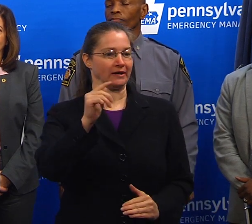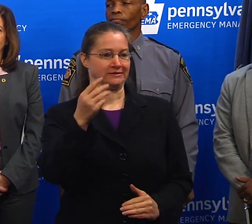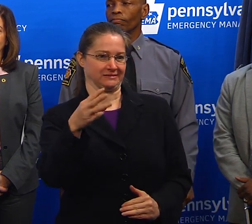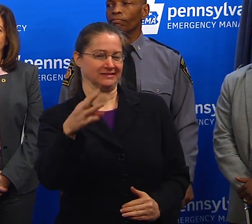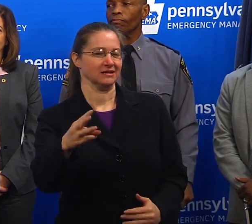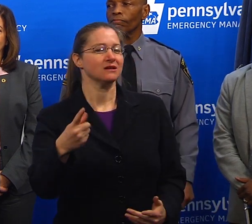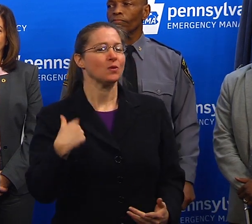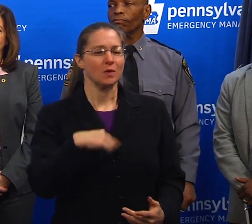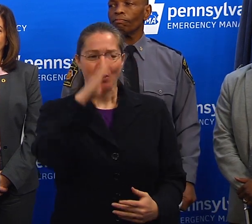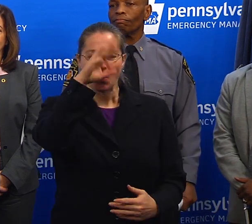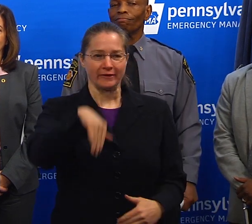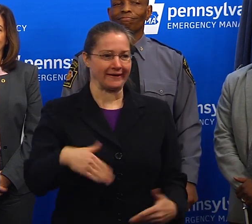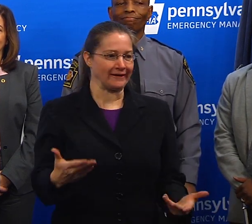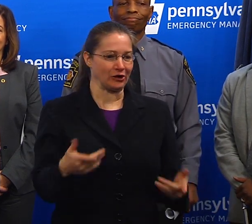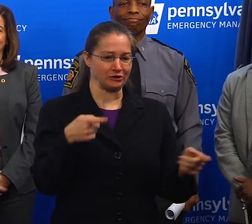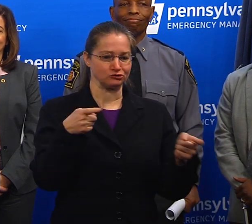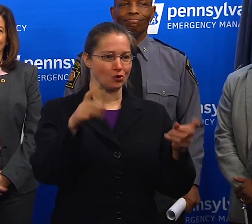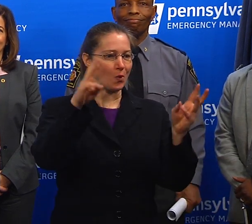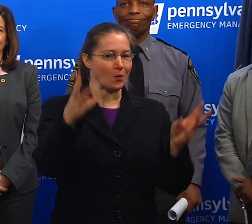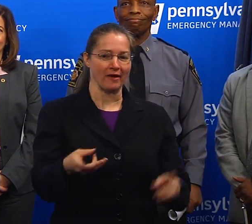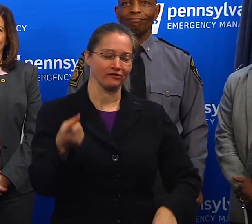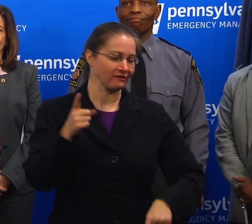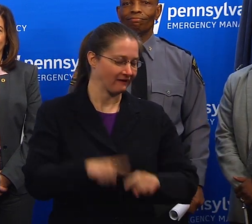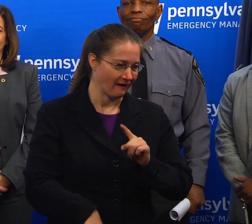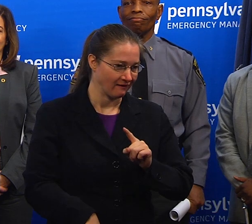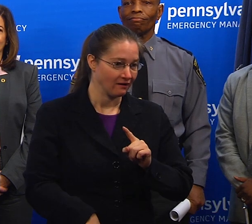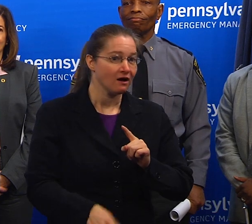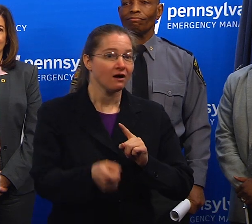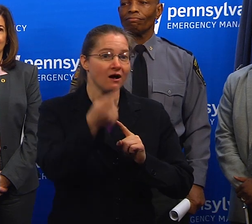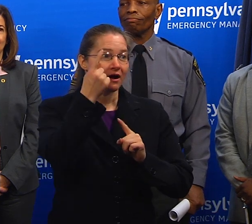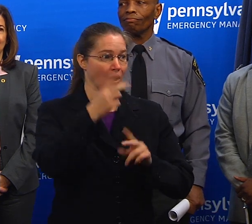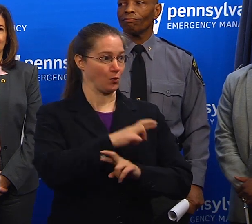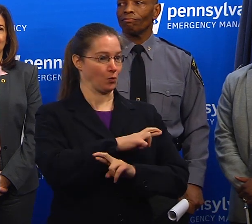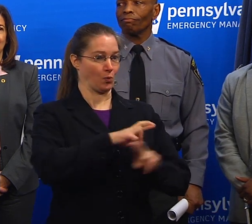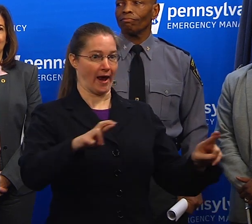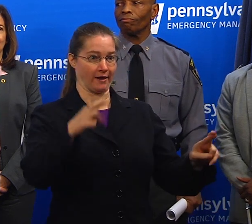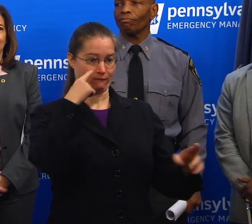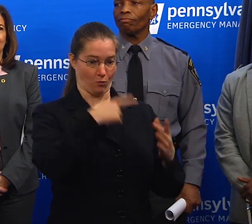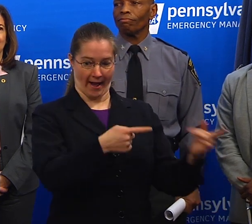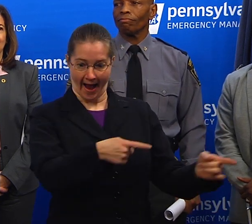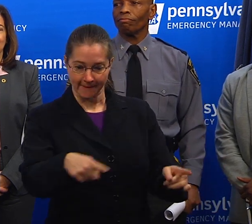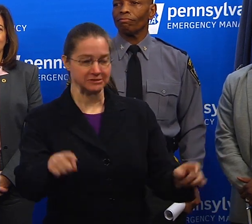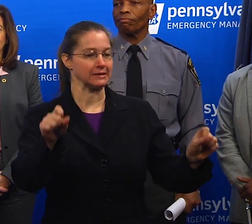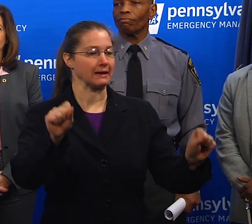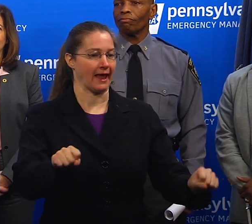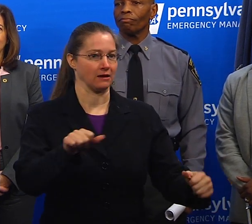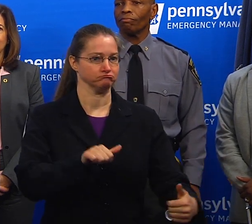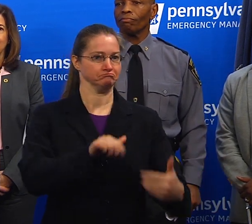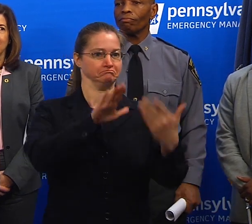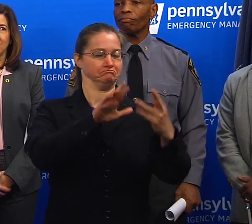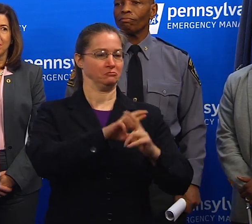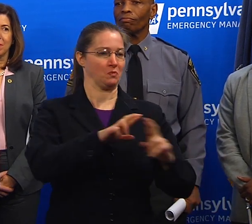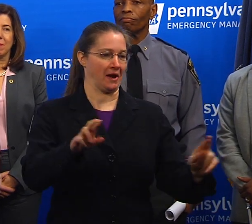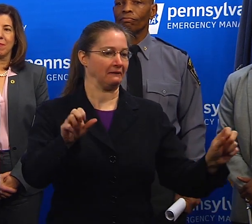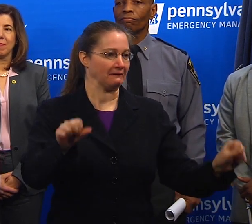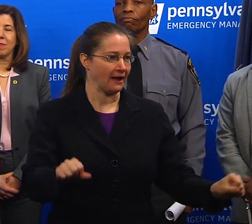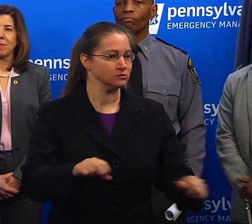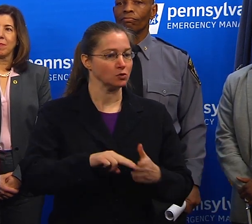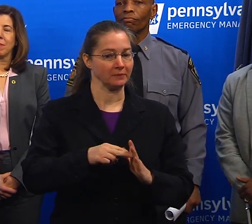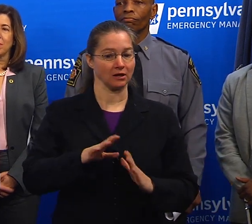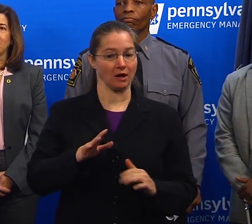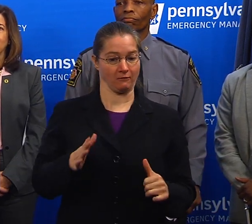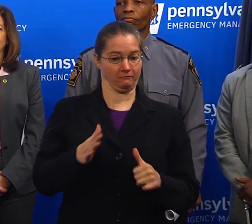cannot control the weather, but we can all be prepared for whatever the weather brings us, and we should prioritize our